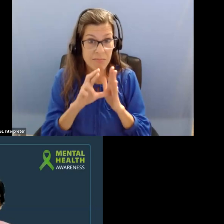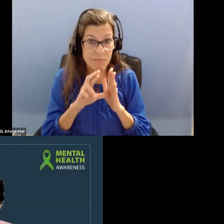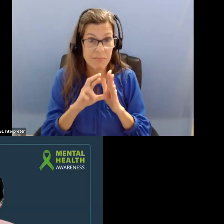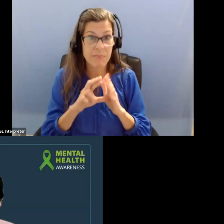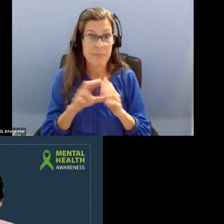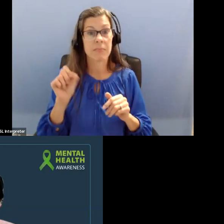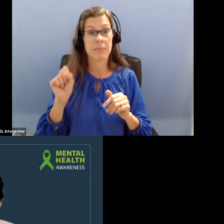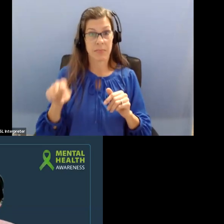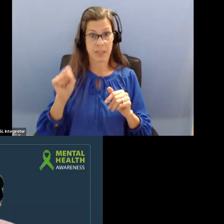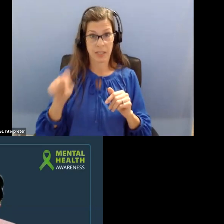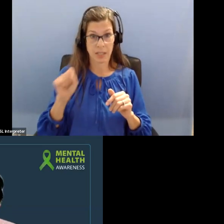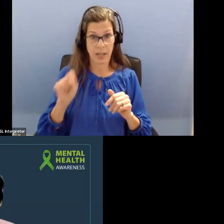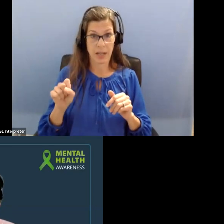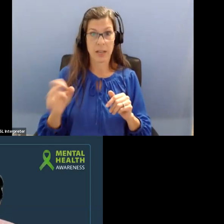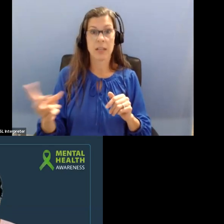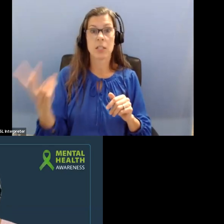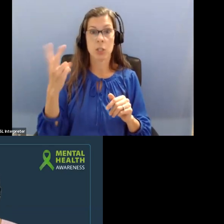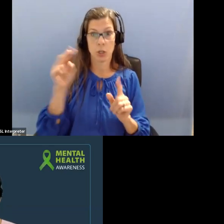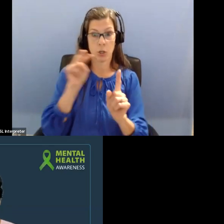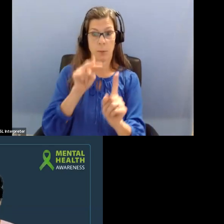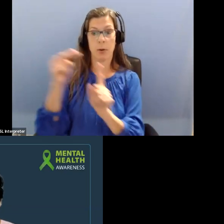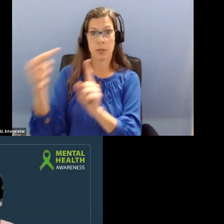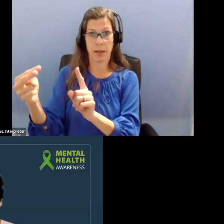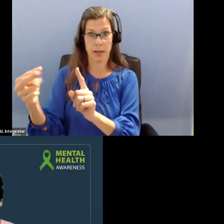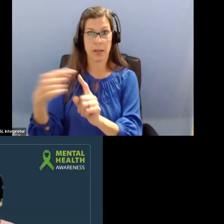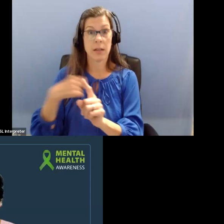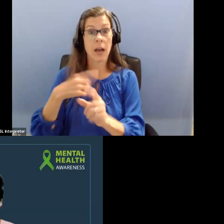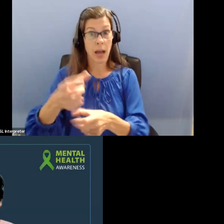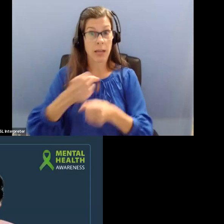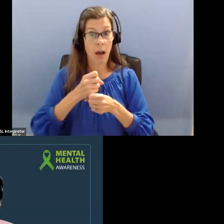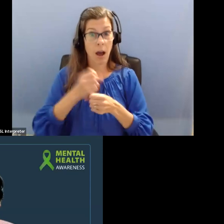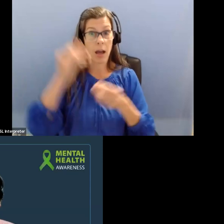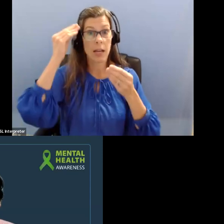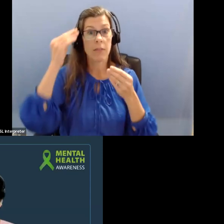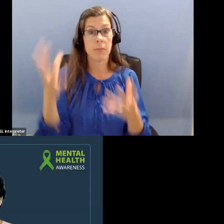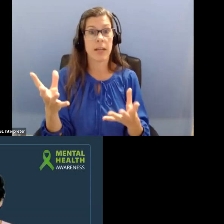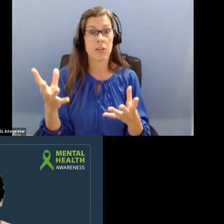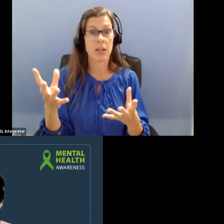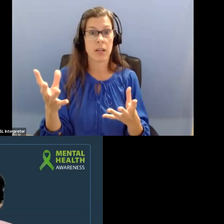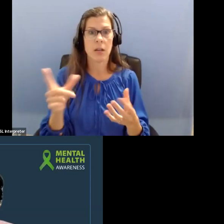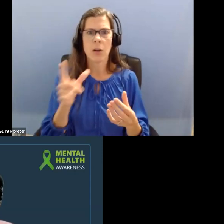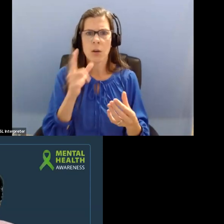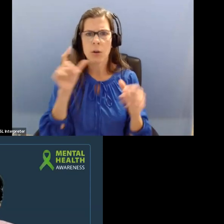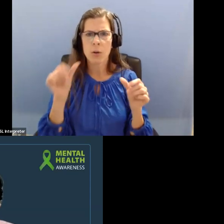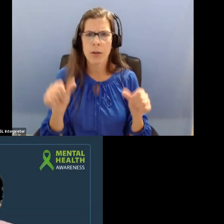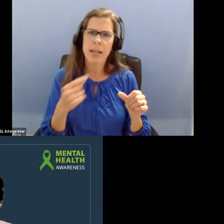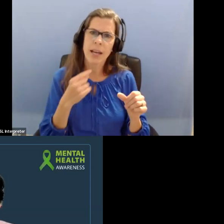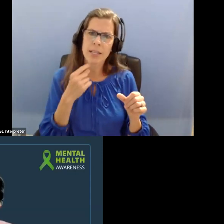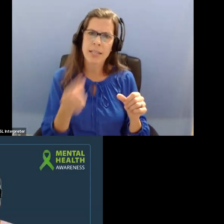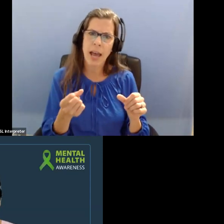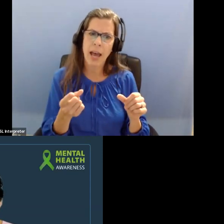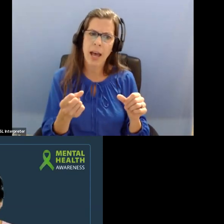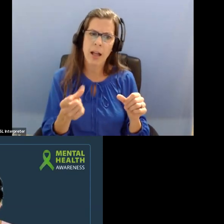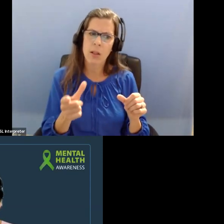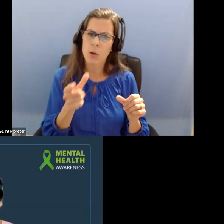Yeah, I mean, two perspectives. From my perspective, having got the information, I'm like, who can I share it with? Who can I not?